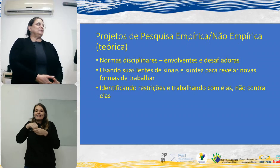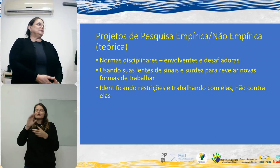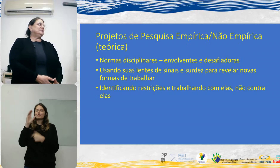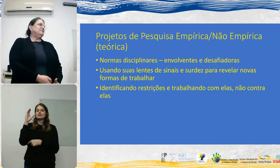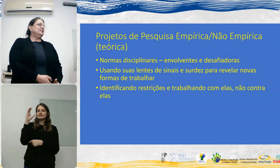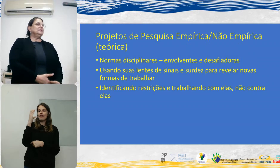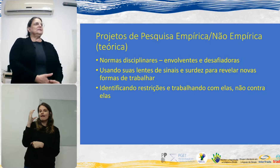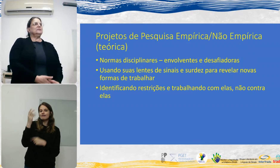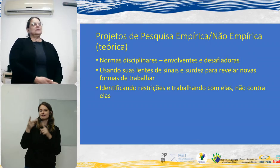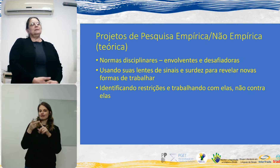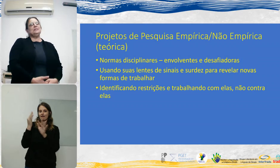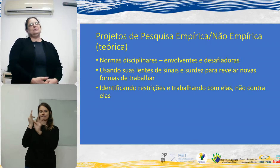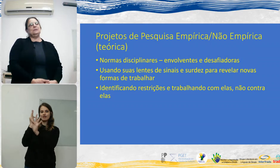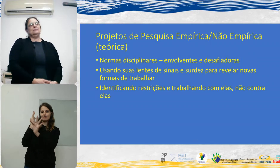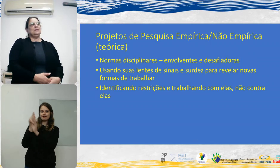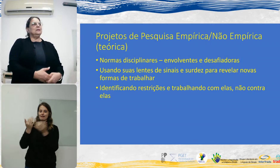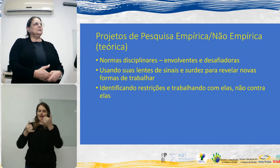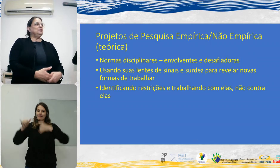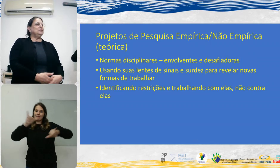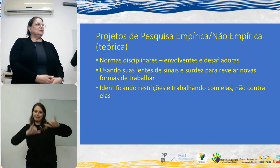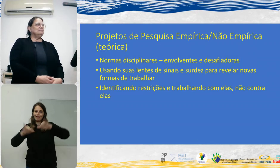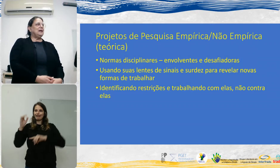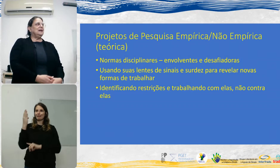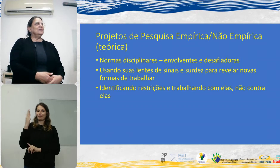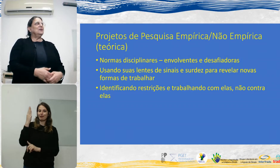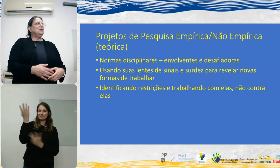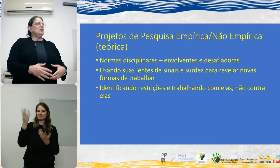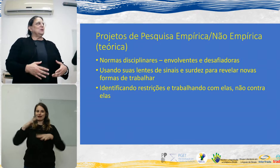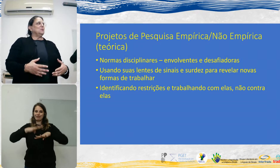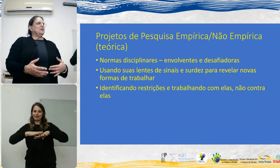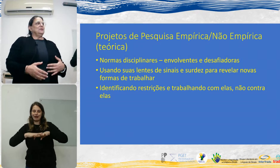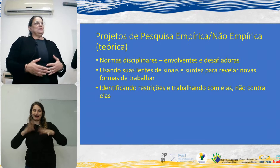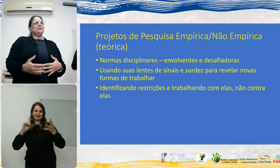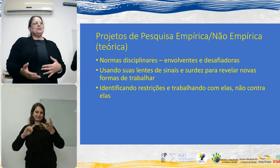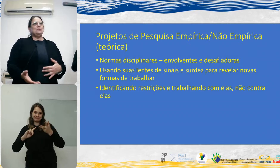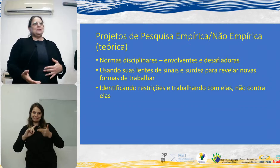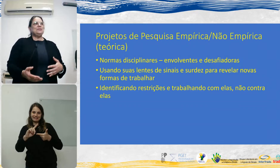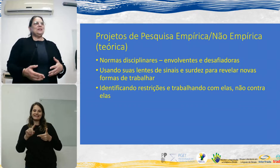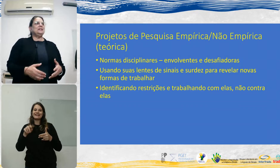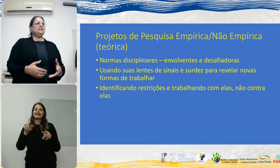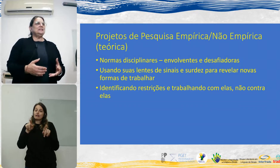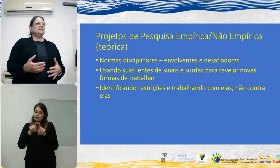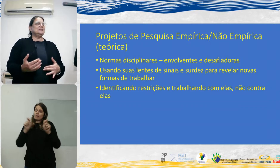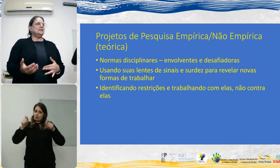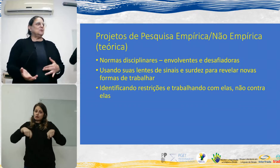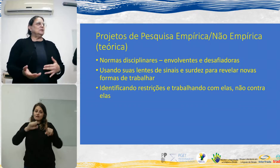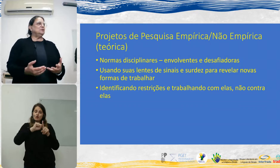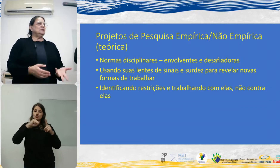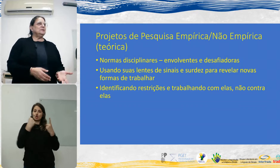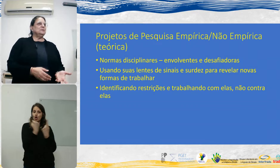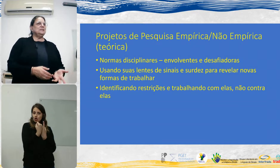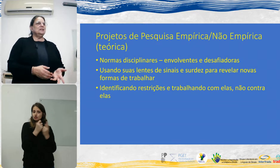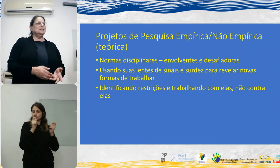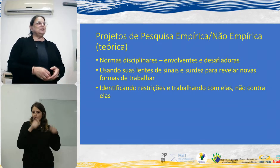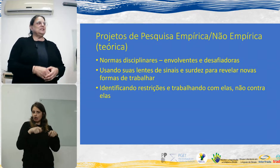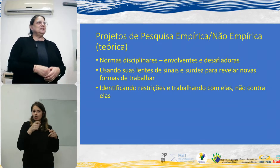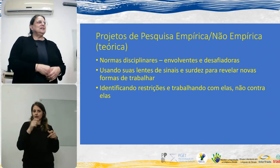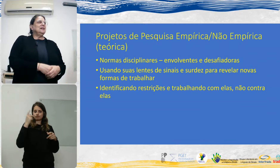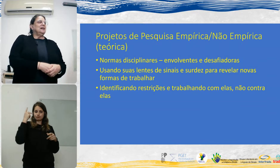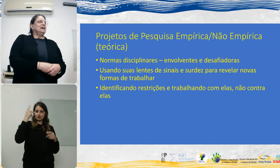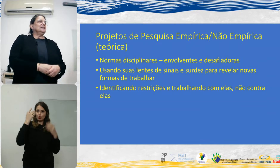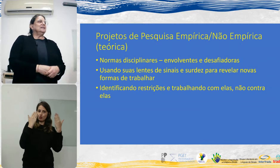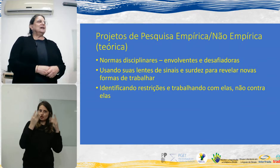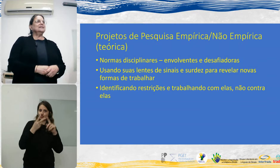sciences, whether it's physics or chemistry or biology or math, or whether you're social scientists, psychology,